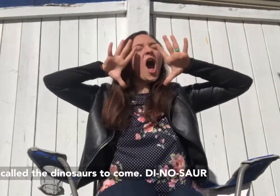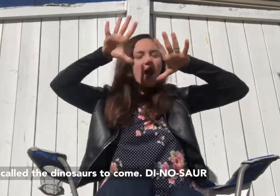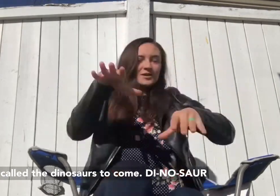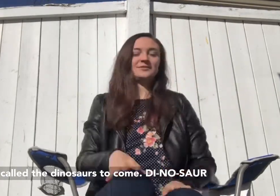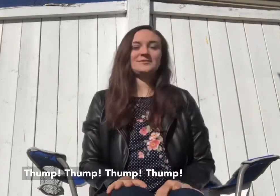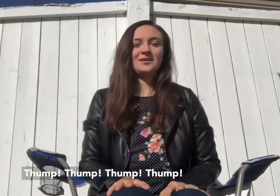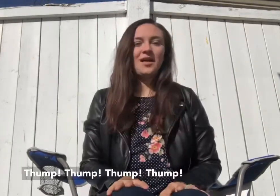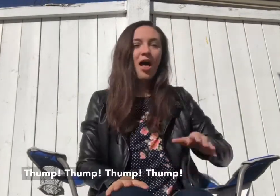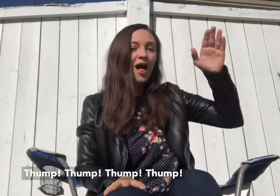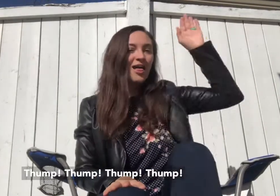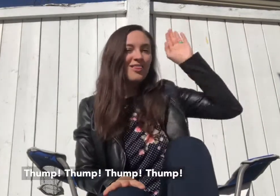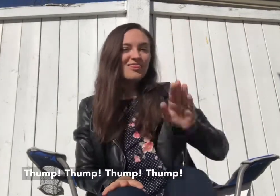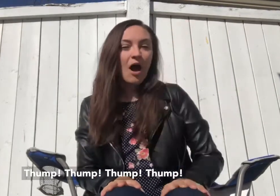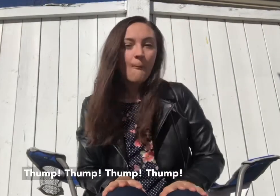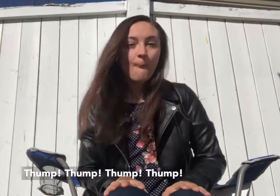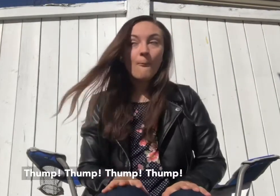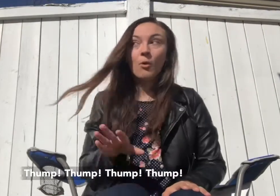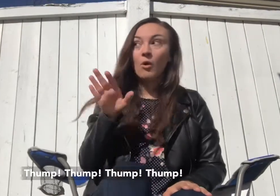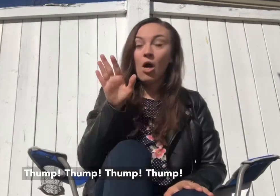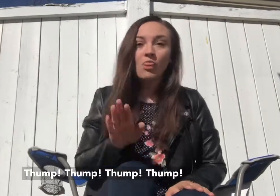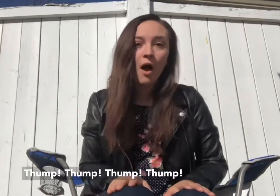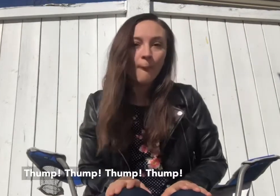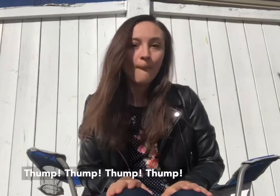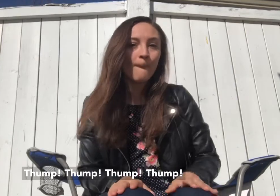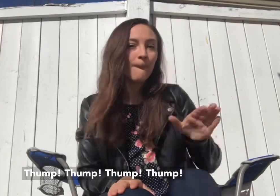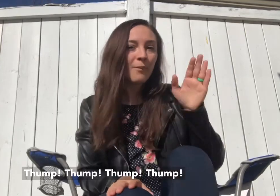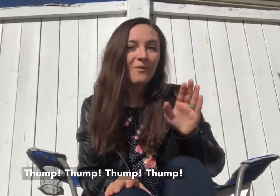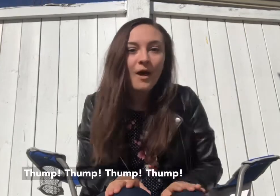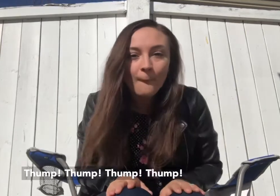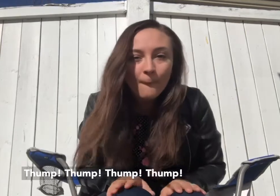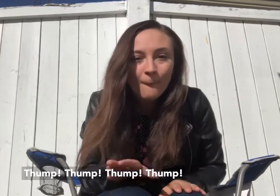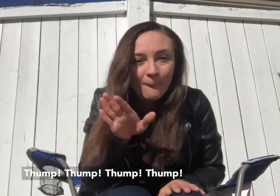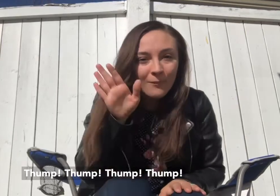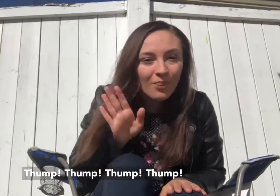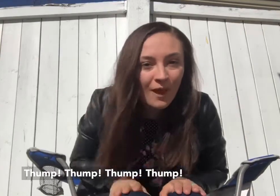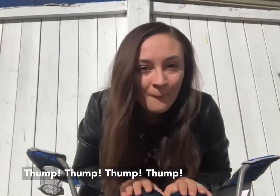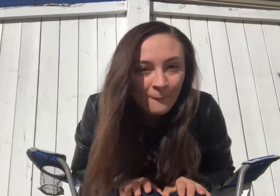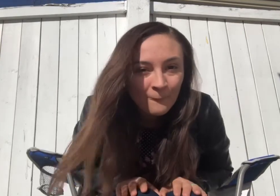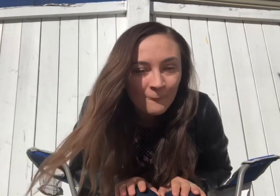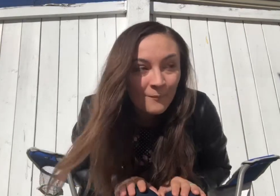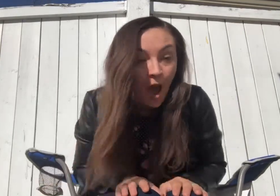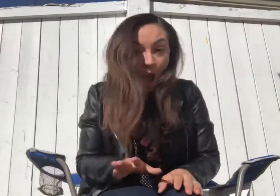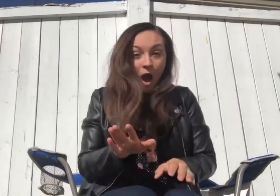Dinosaur! Thump, thump, thump, thump.